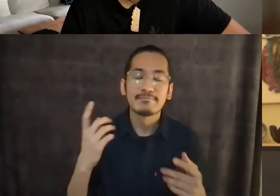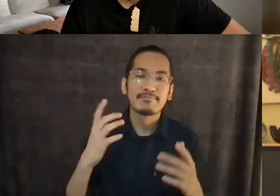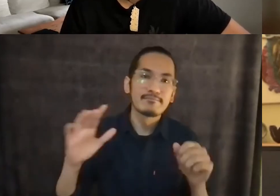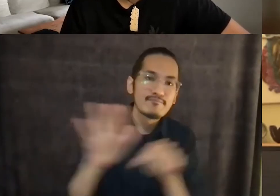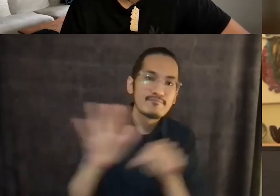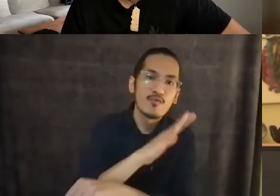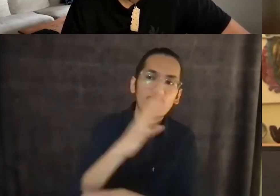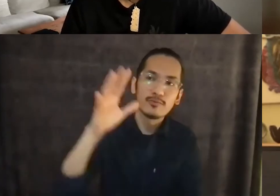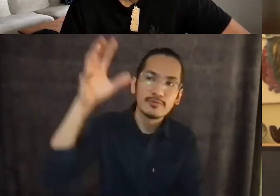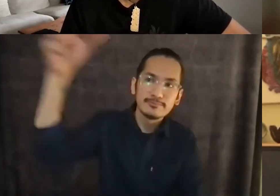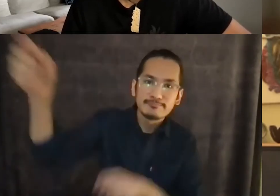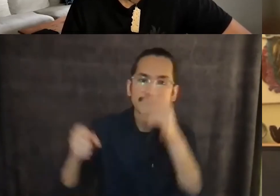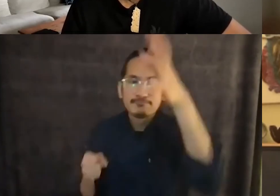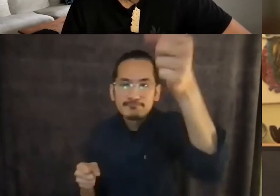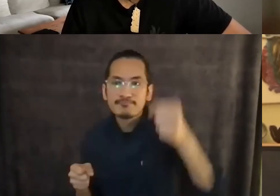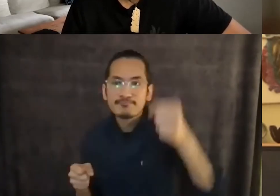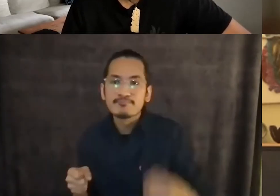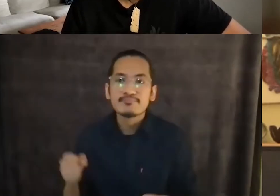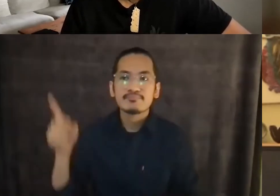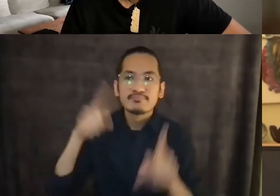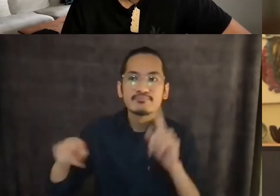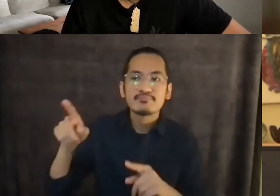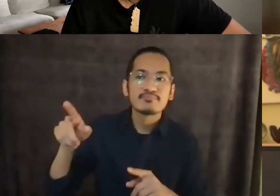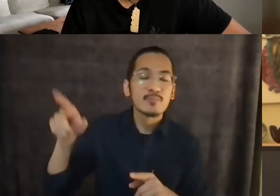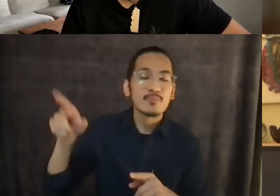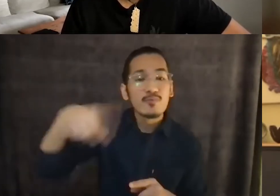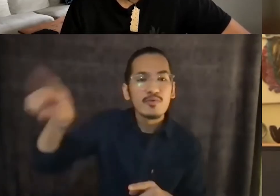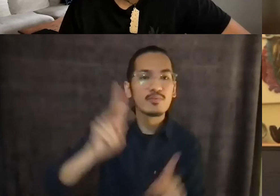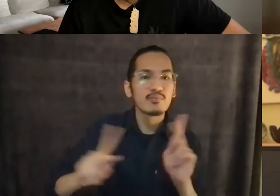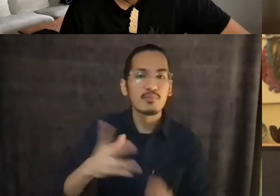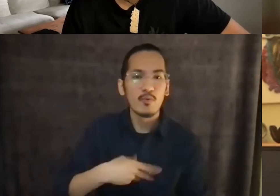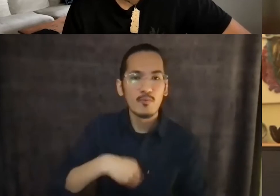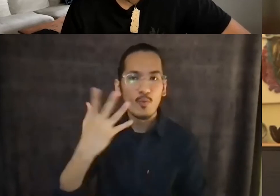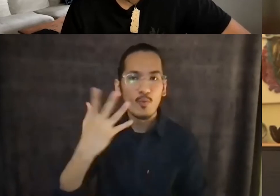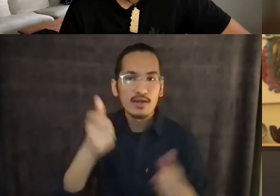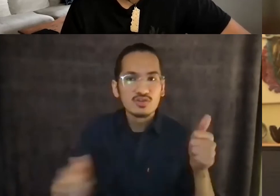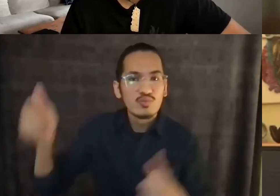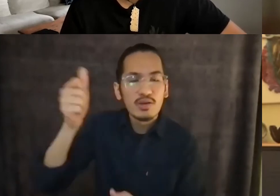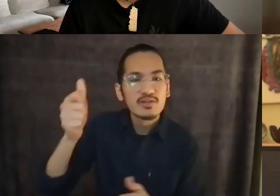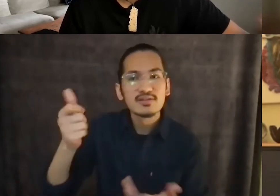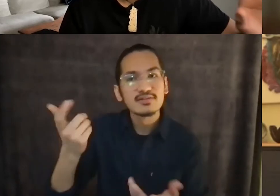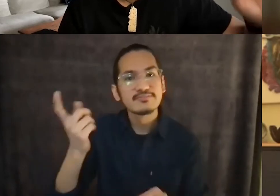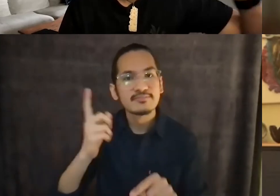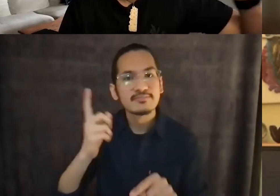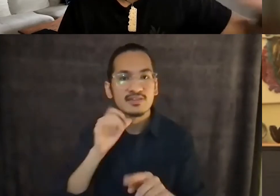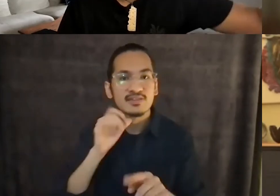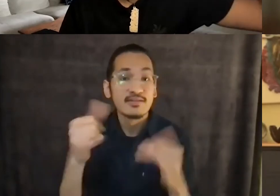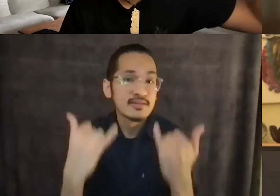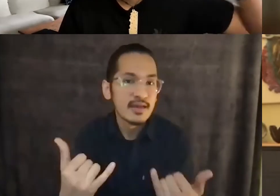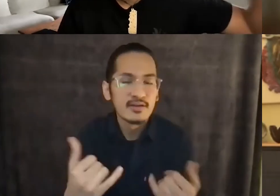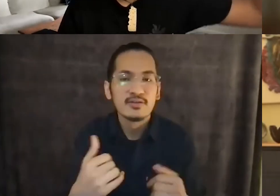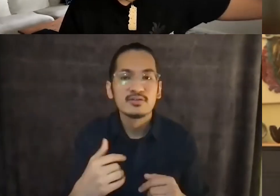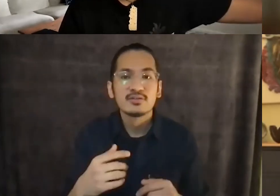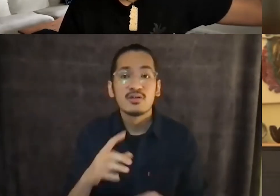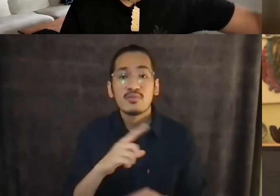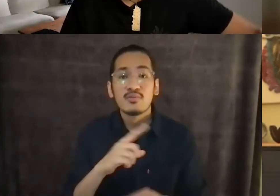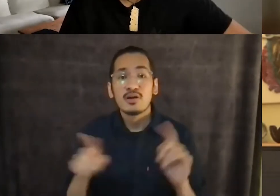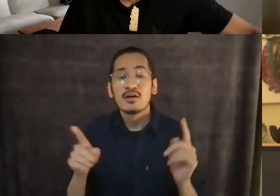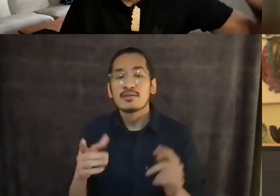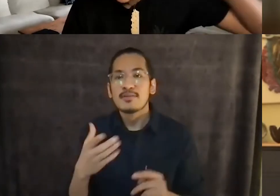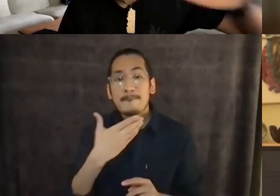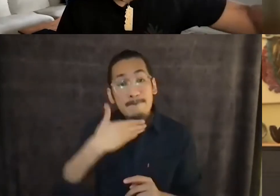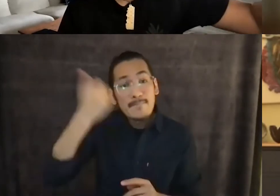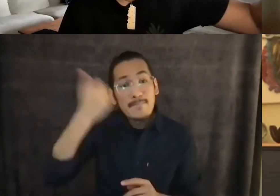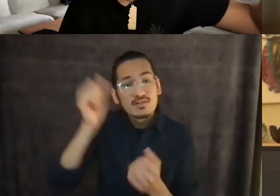homophobic assholes. Um, so for me, the best approach is to just try to make them as irrelevant as